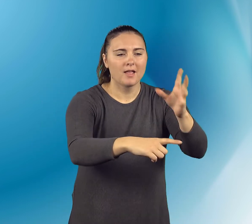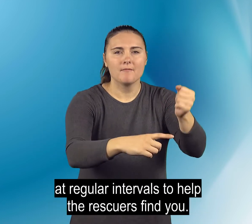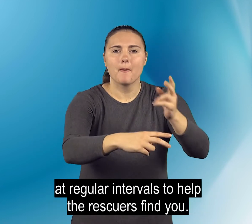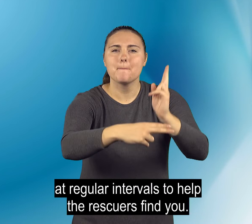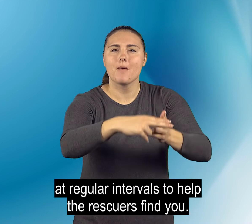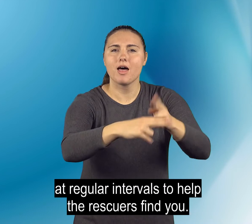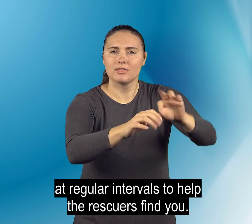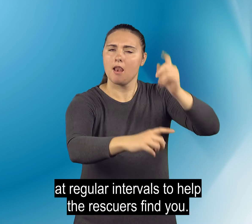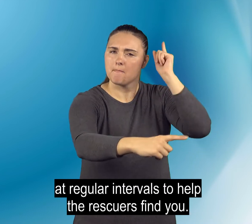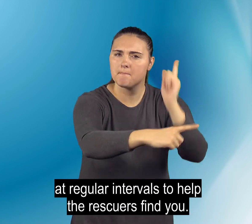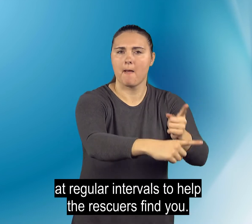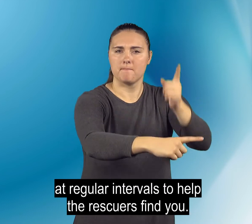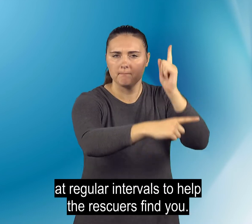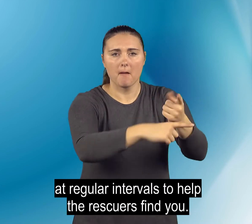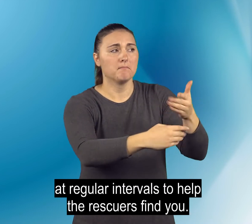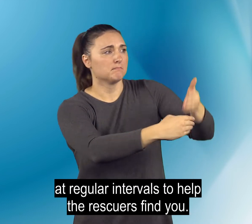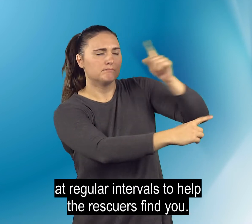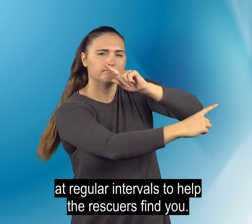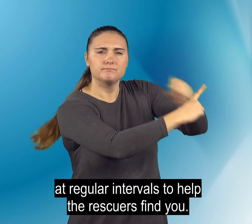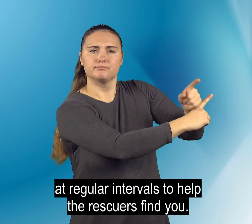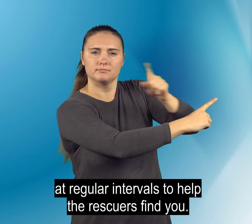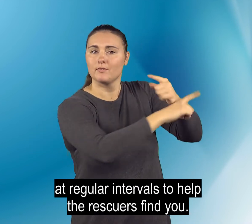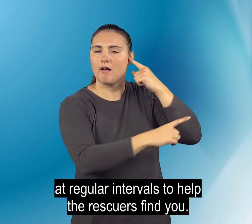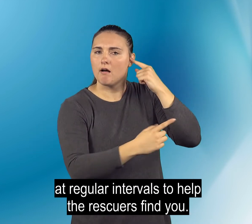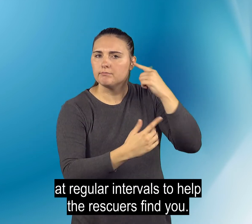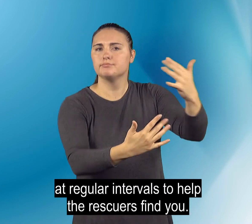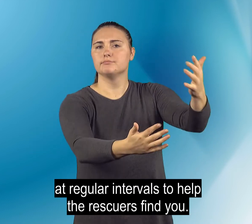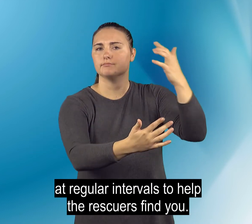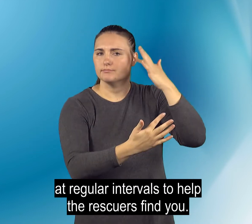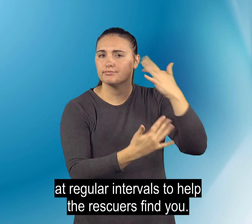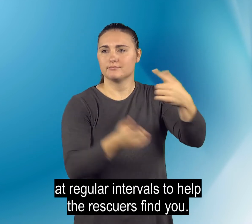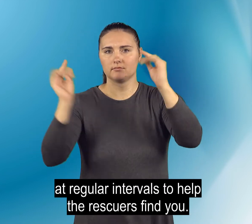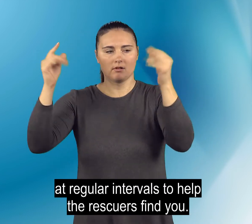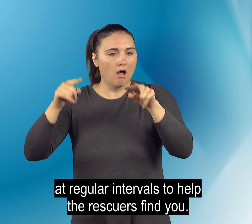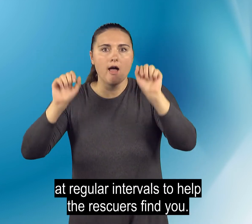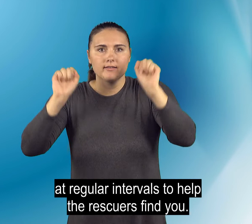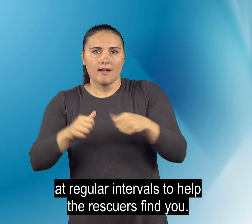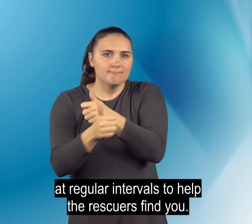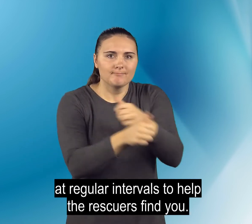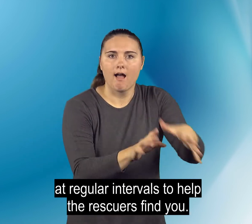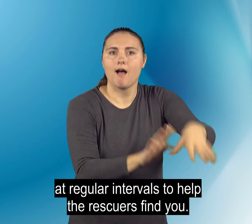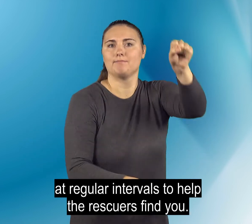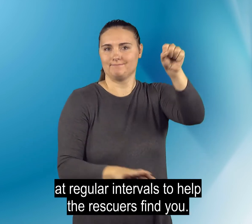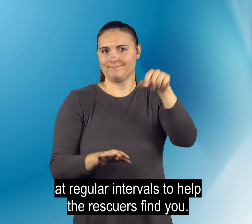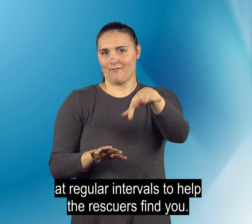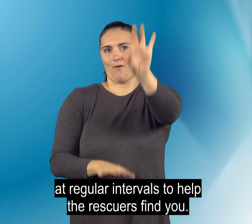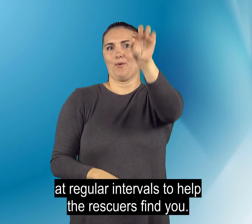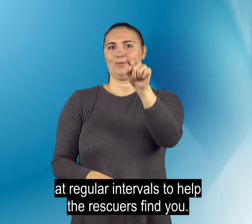an object against a metal installation or wall at regular intervals to help the rescuers find